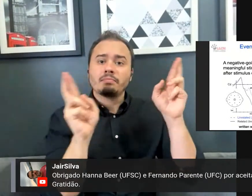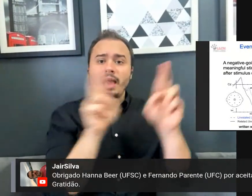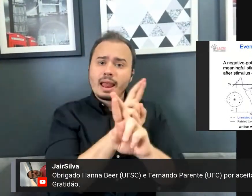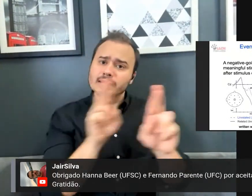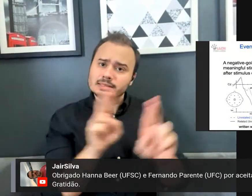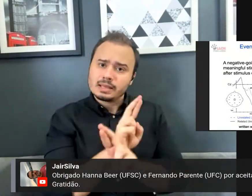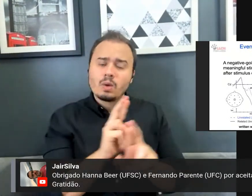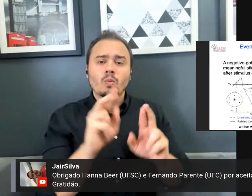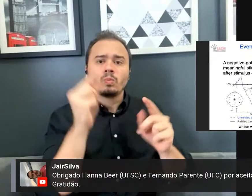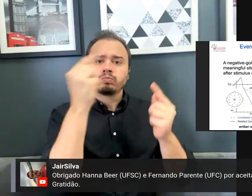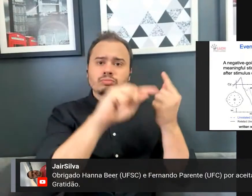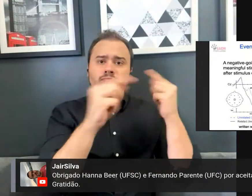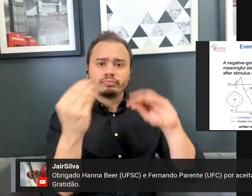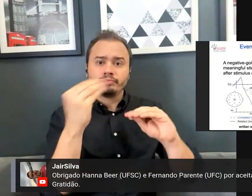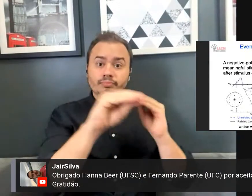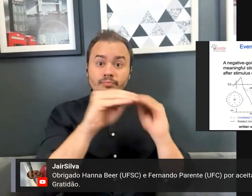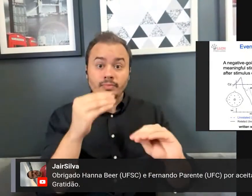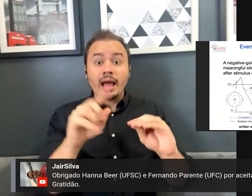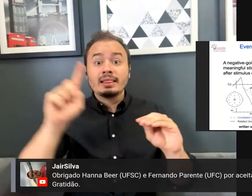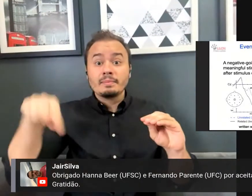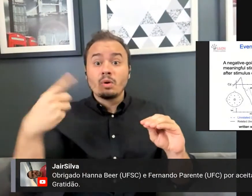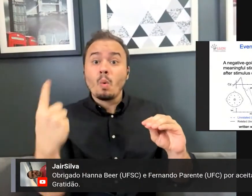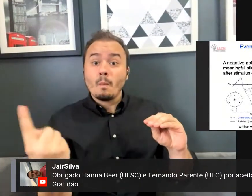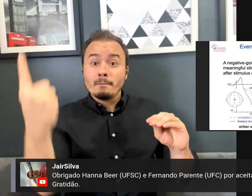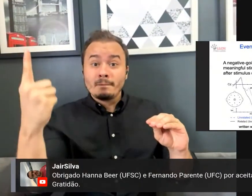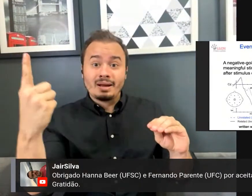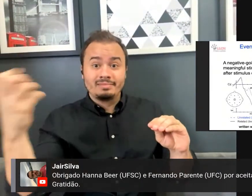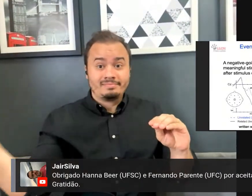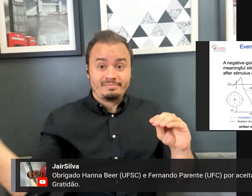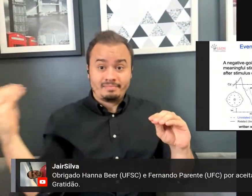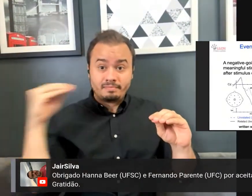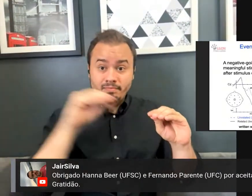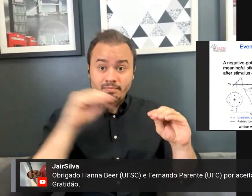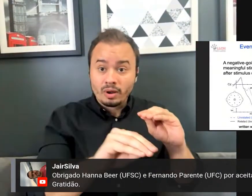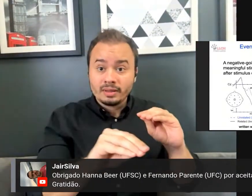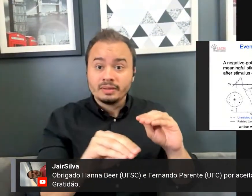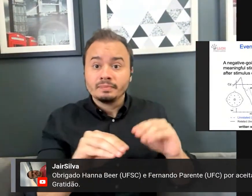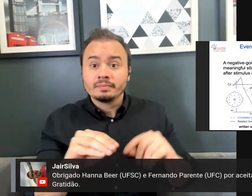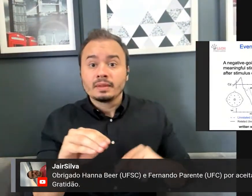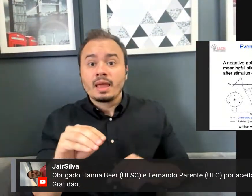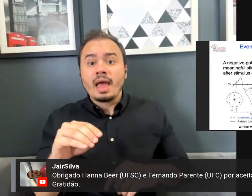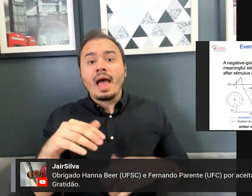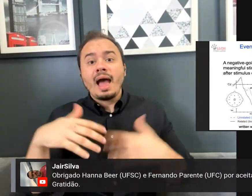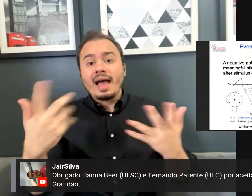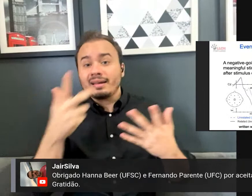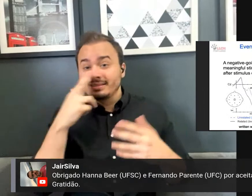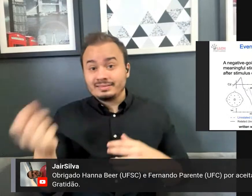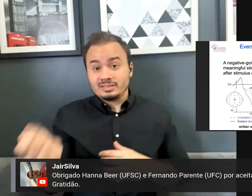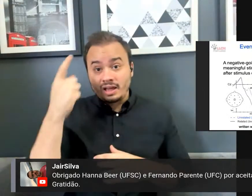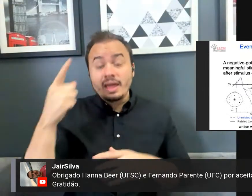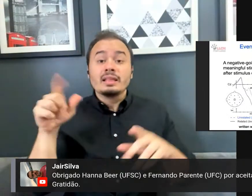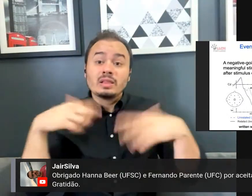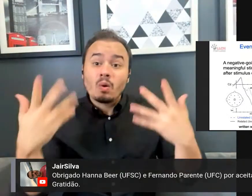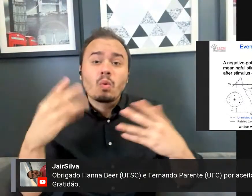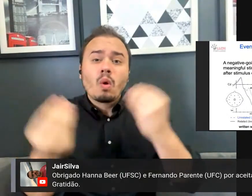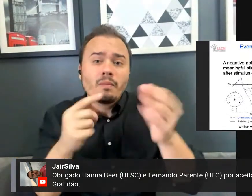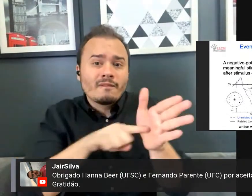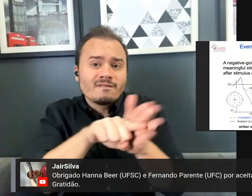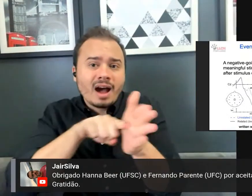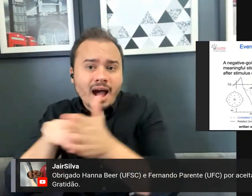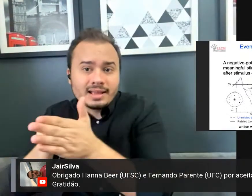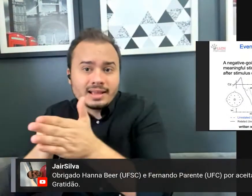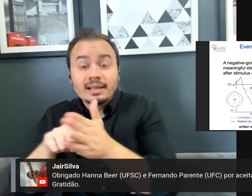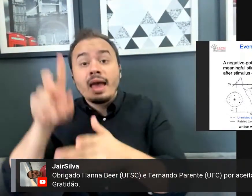the right, I'm showing you the voltage map, so the distribution across the scalp of where this component